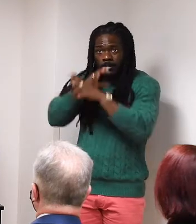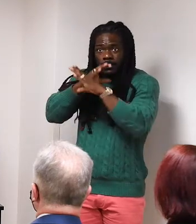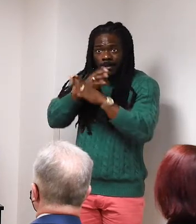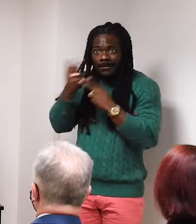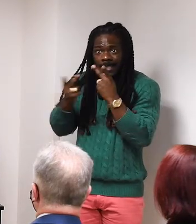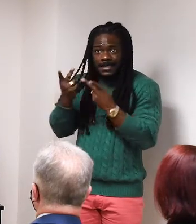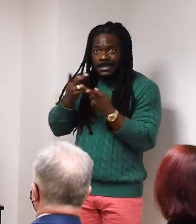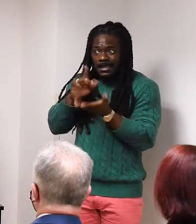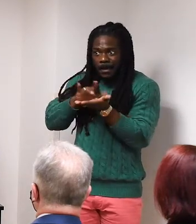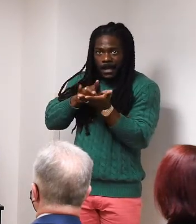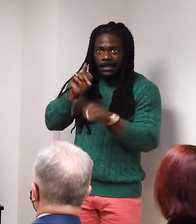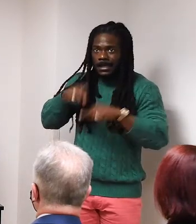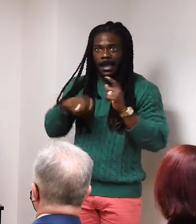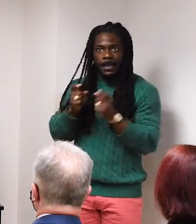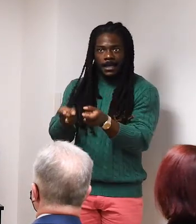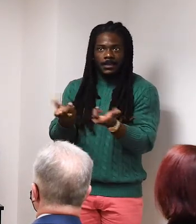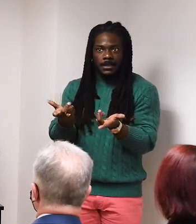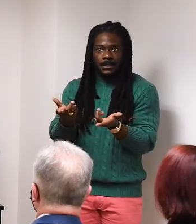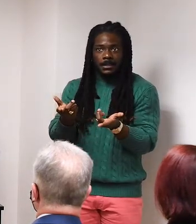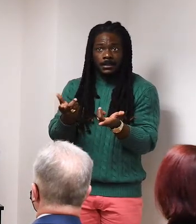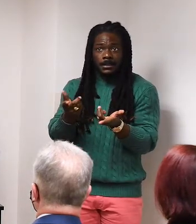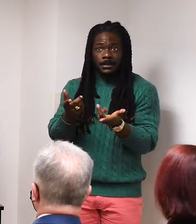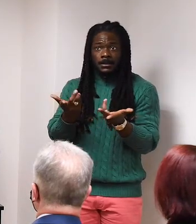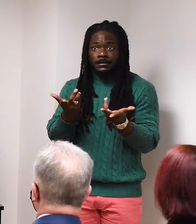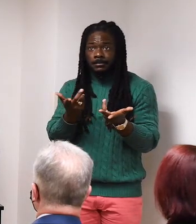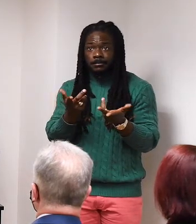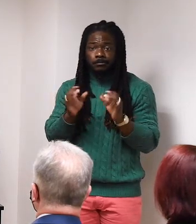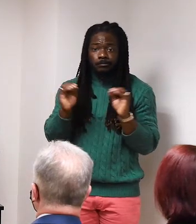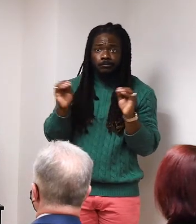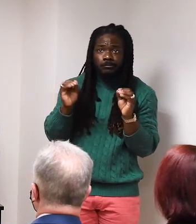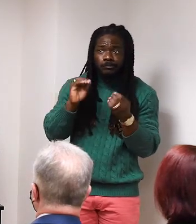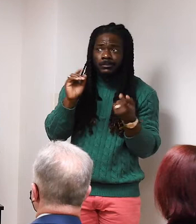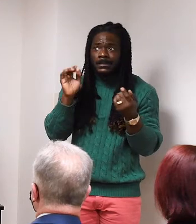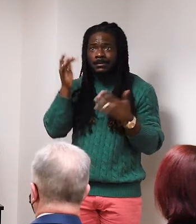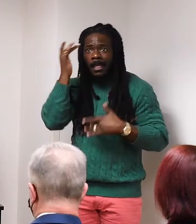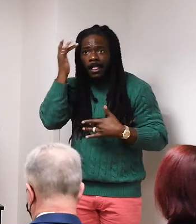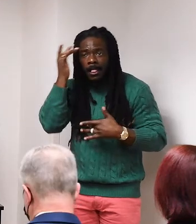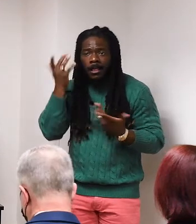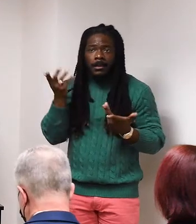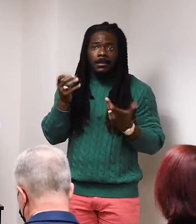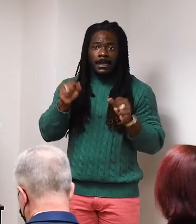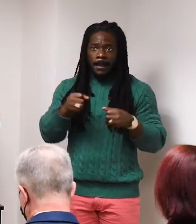medicines can't be administered. Minor illnesses can be treated,